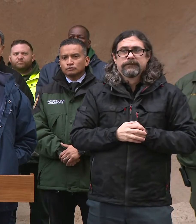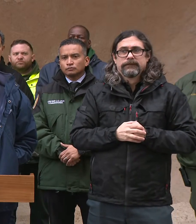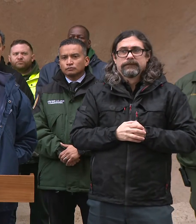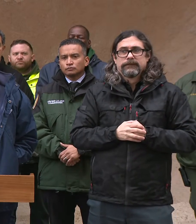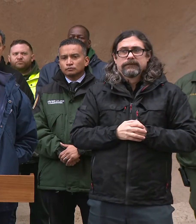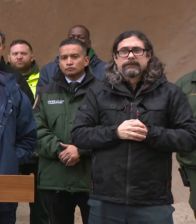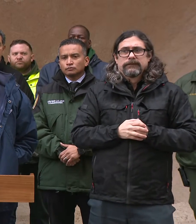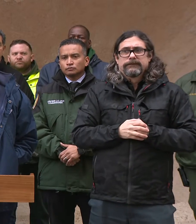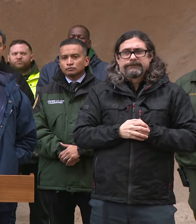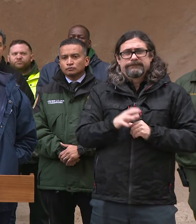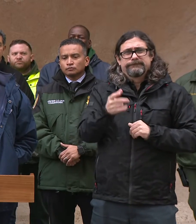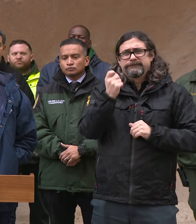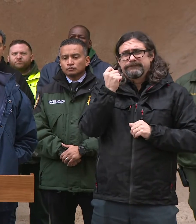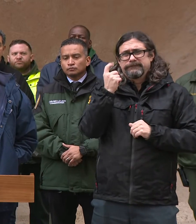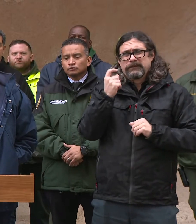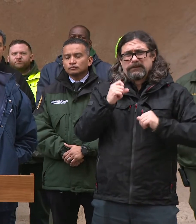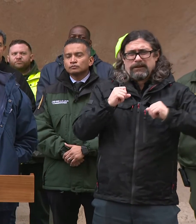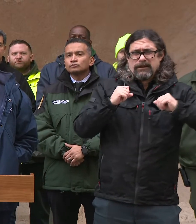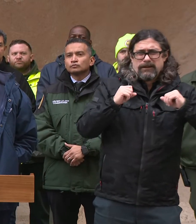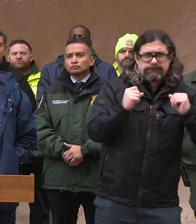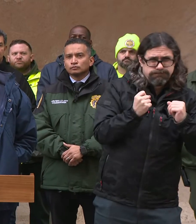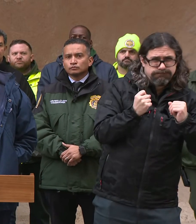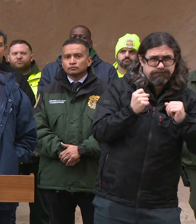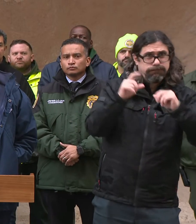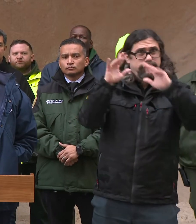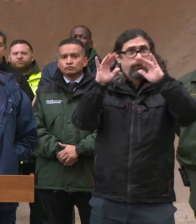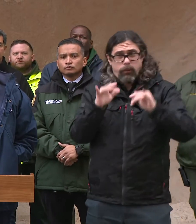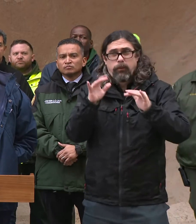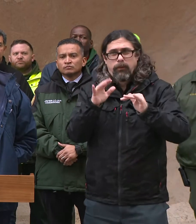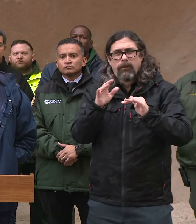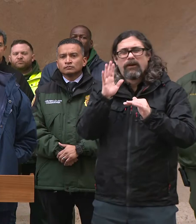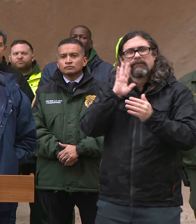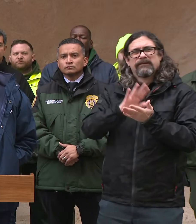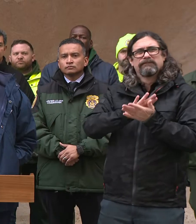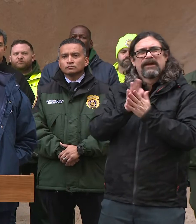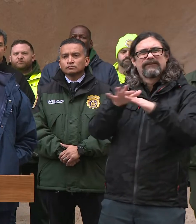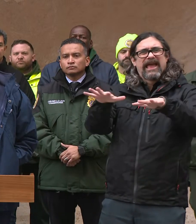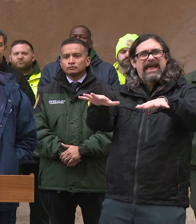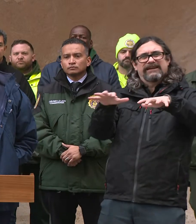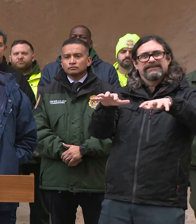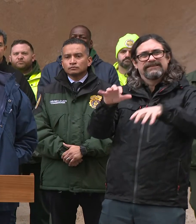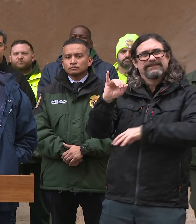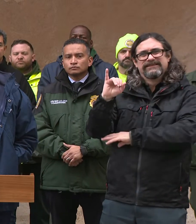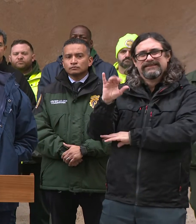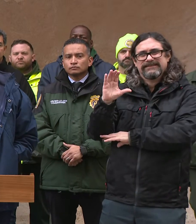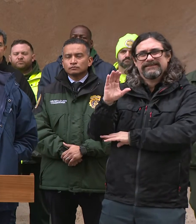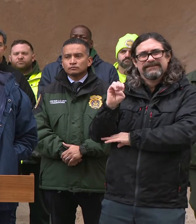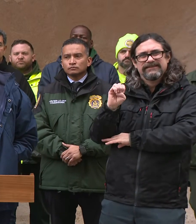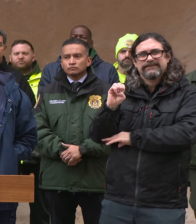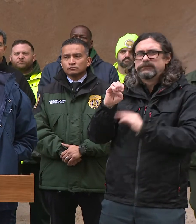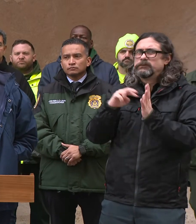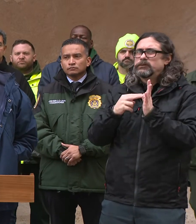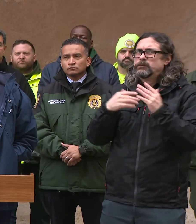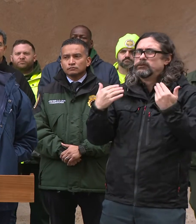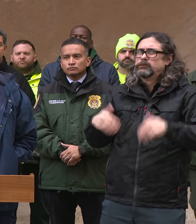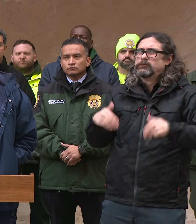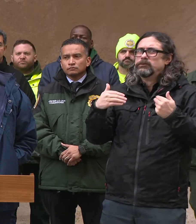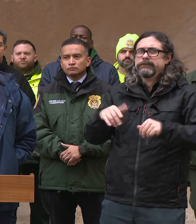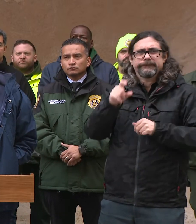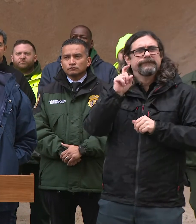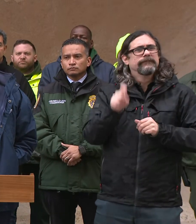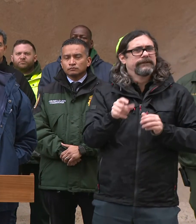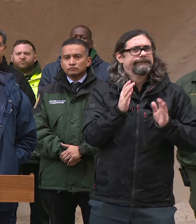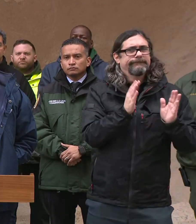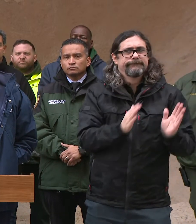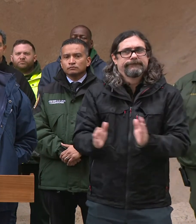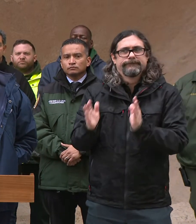conditions on our streets, so we should be prepared. We're pleased that the schools are closed on Monday for the acknowledgement of